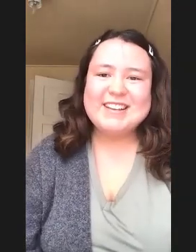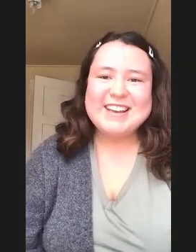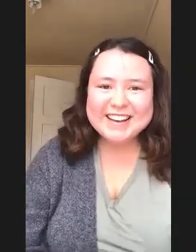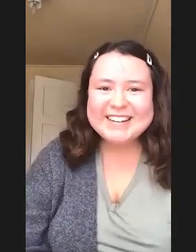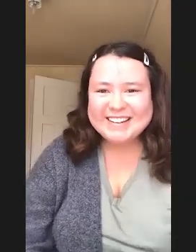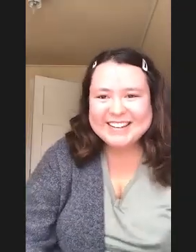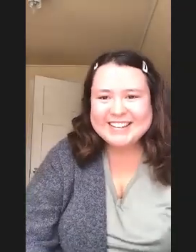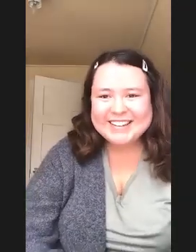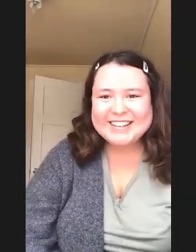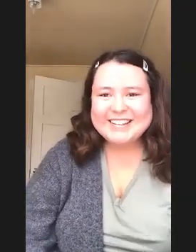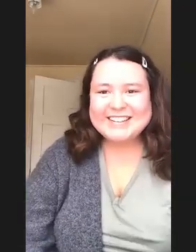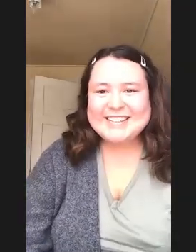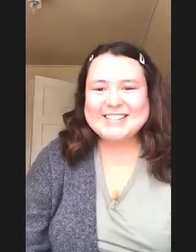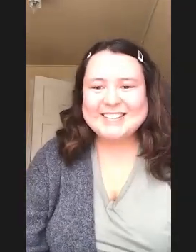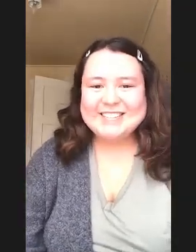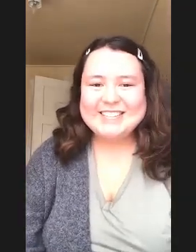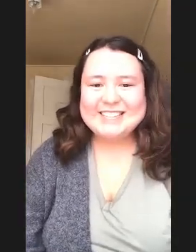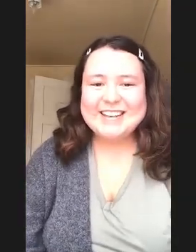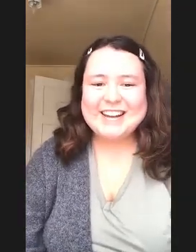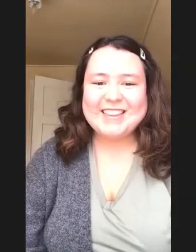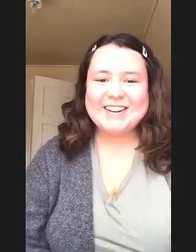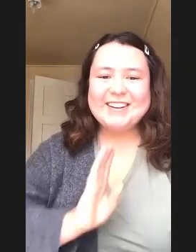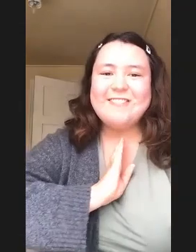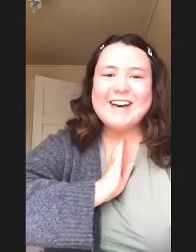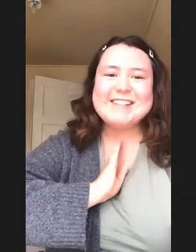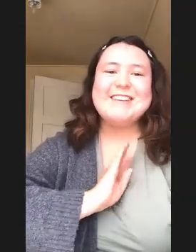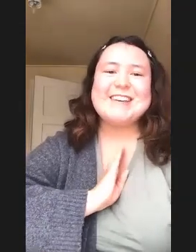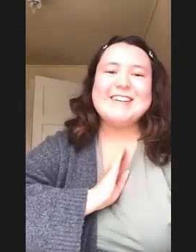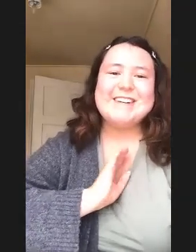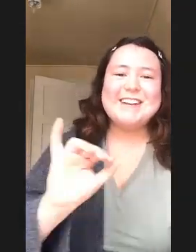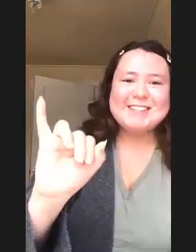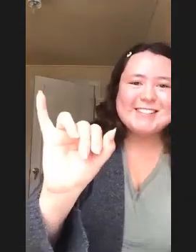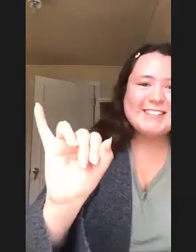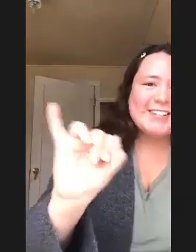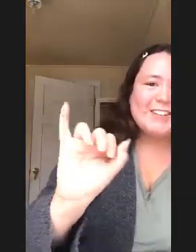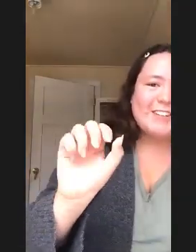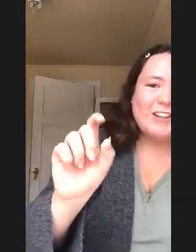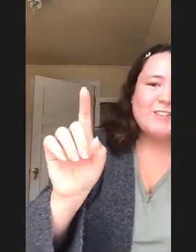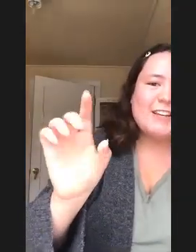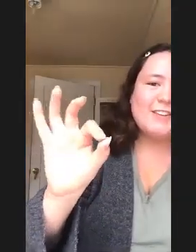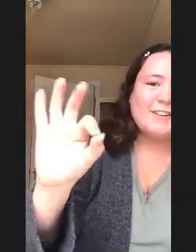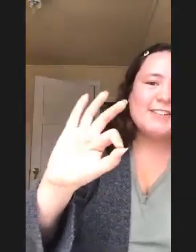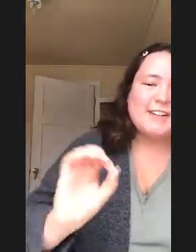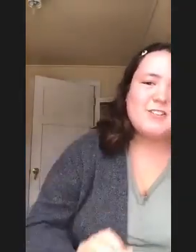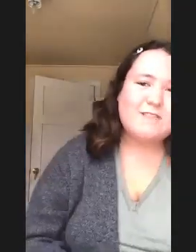Yeah. So you can either go fancy with it or you can just, shake the first initial of your